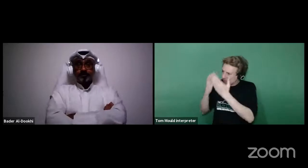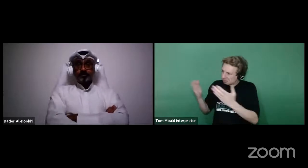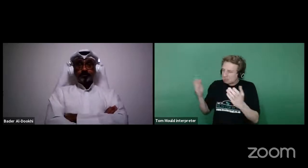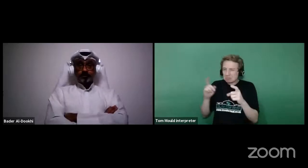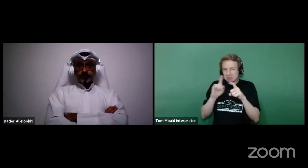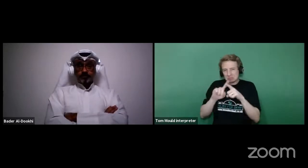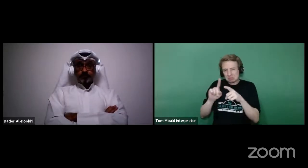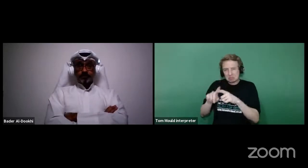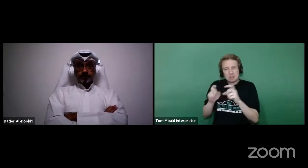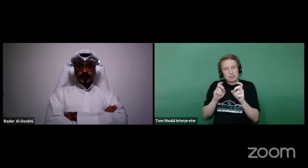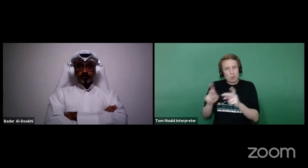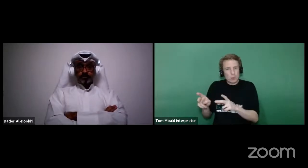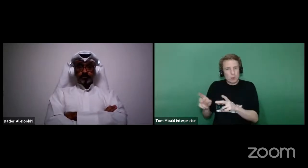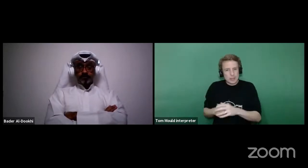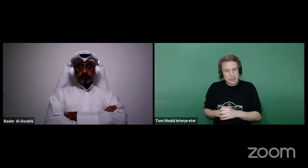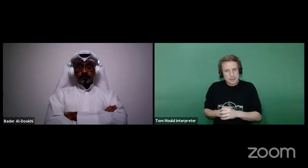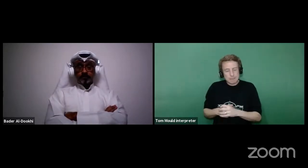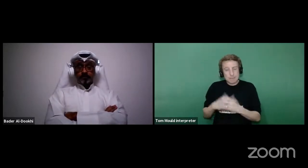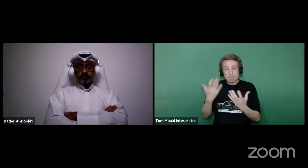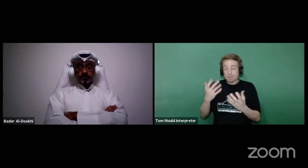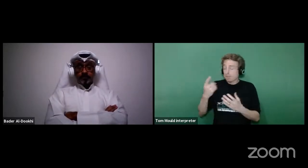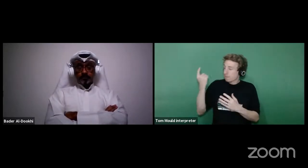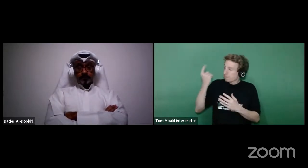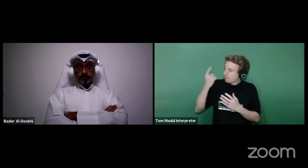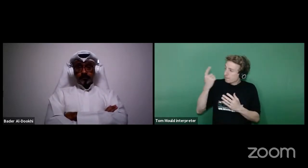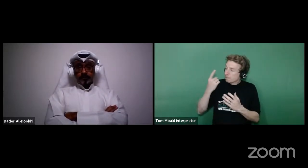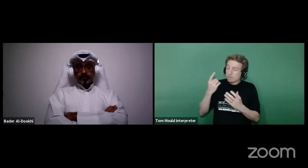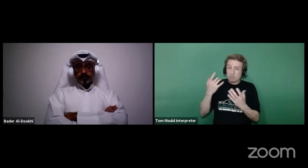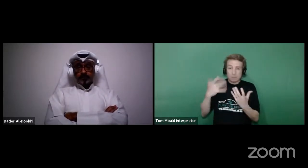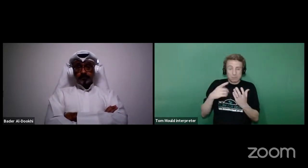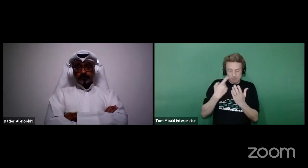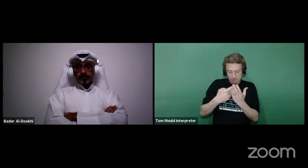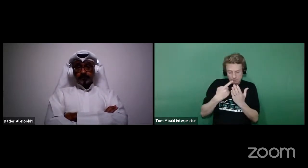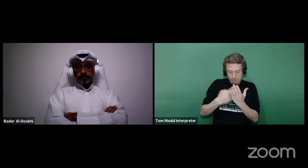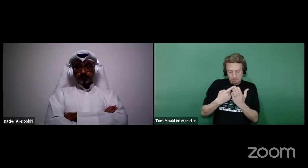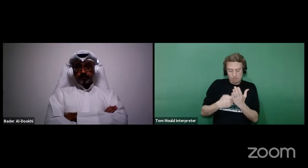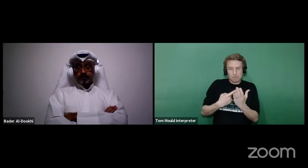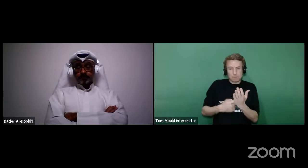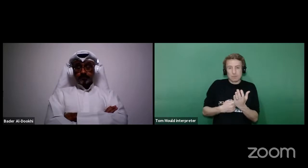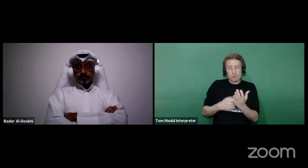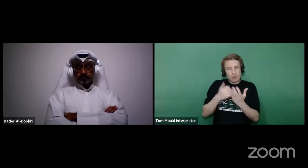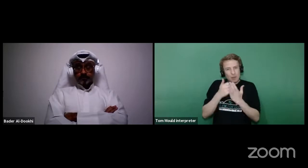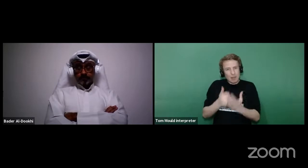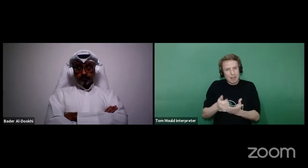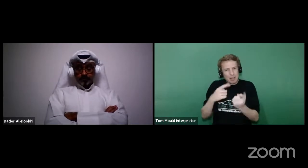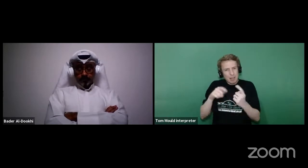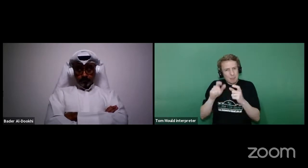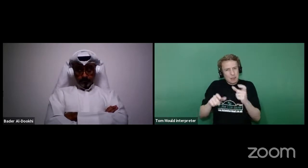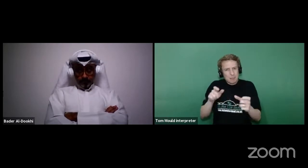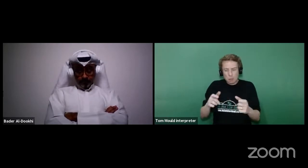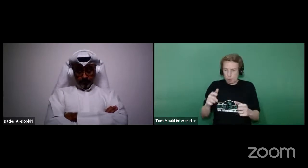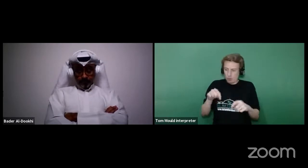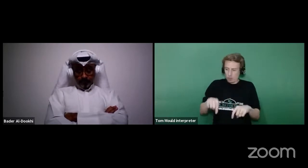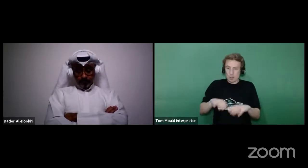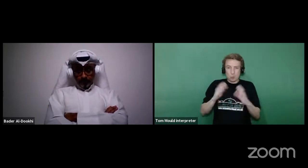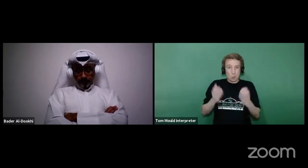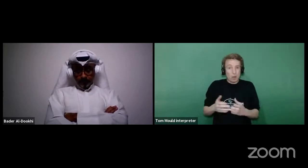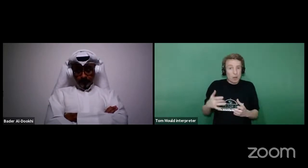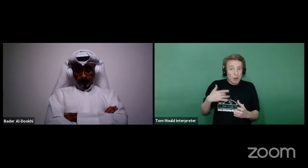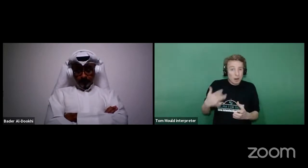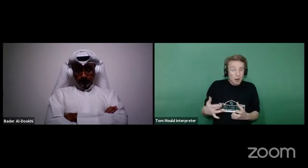legislations that will rectify them and improve them in terms of their worldly lives and the